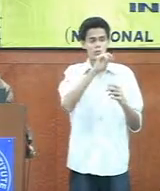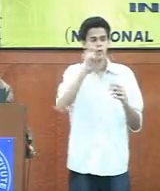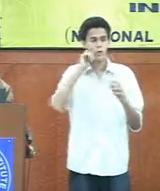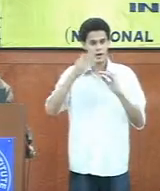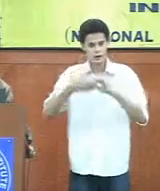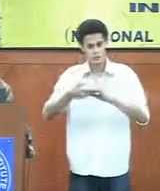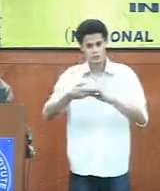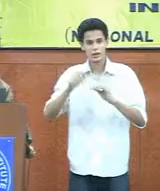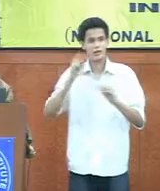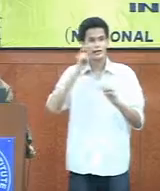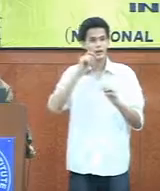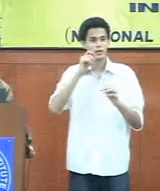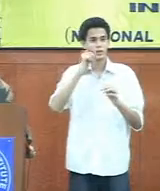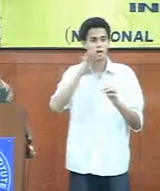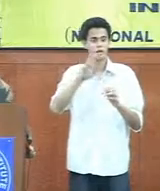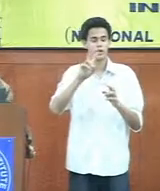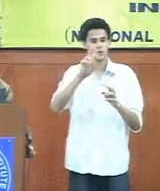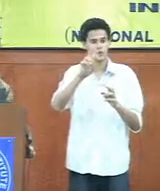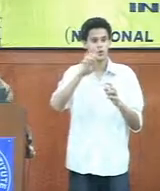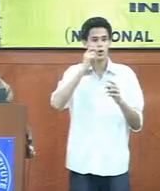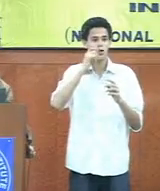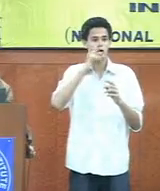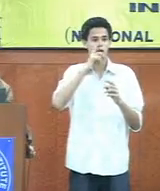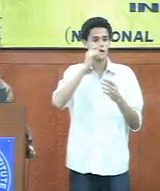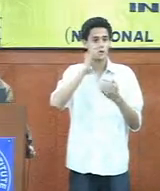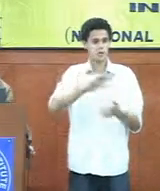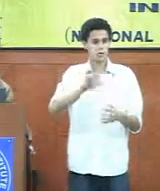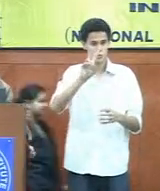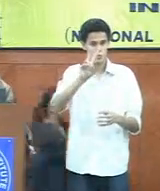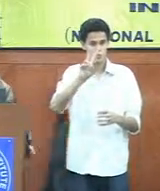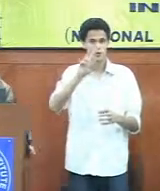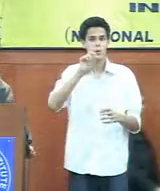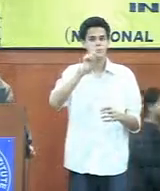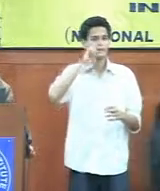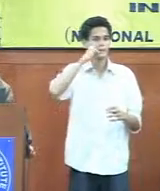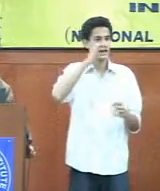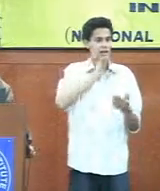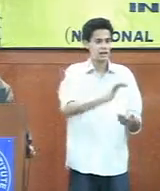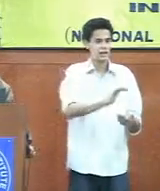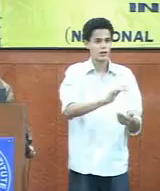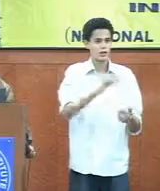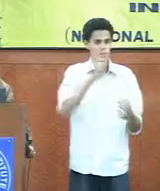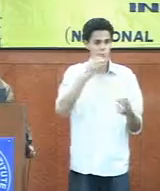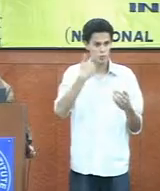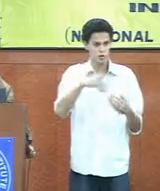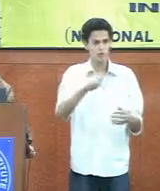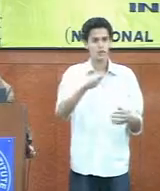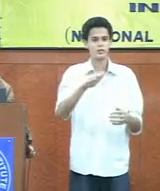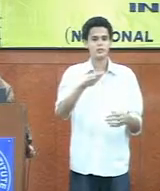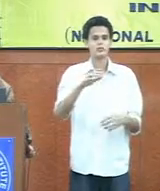his wife, his 2 daughters and his 1 son will